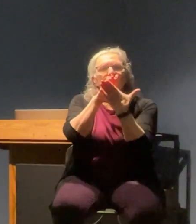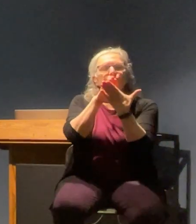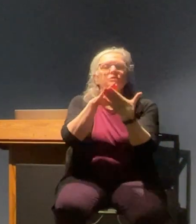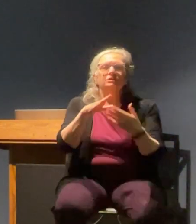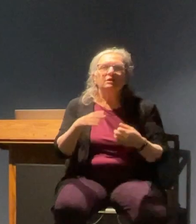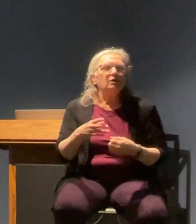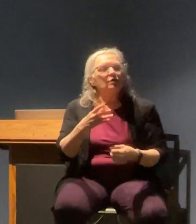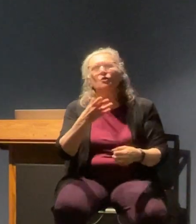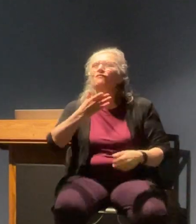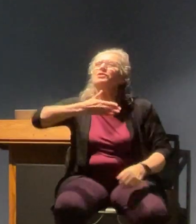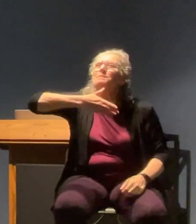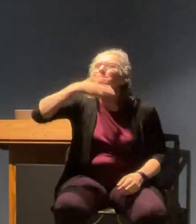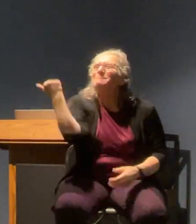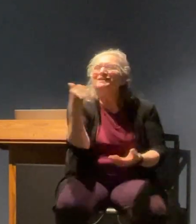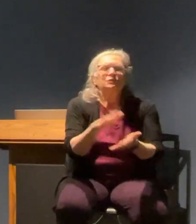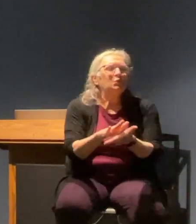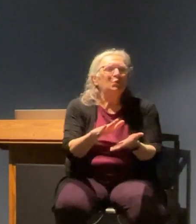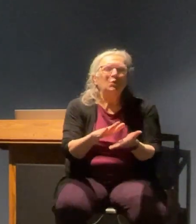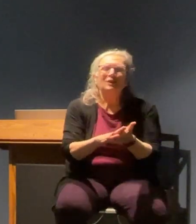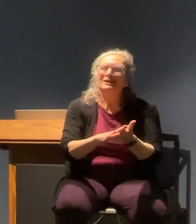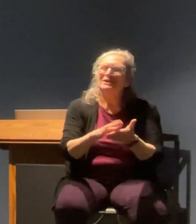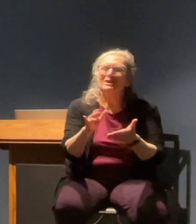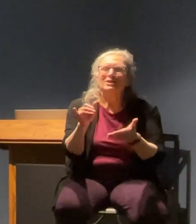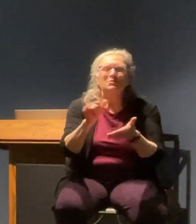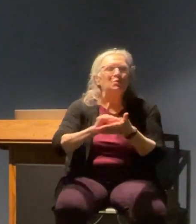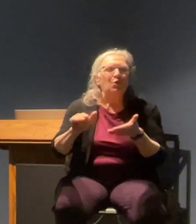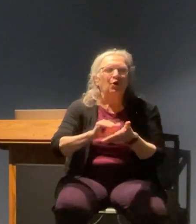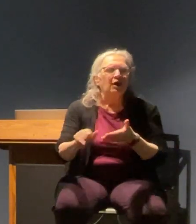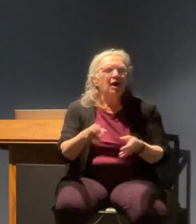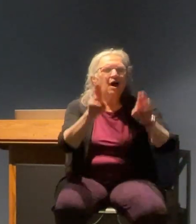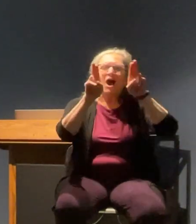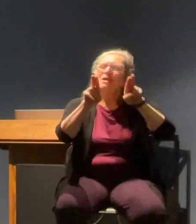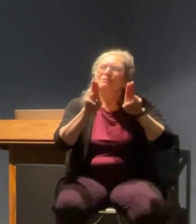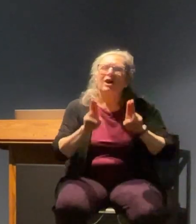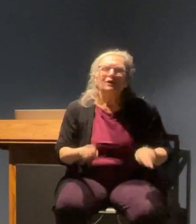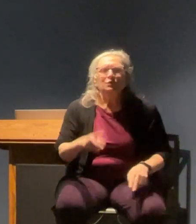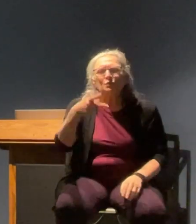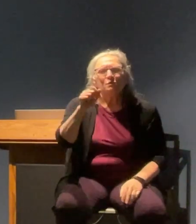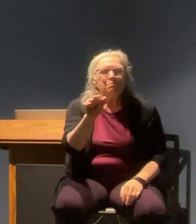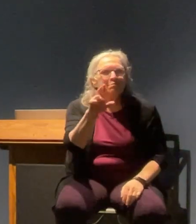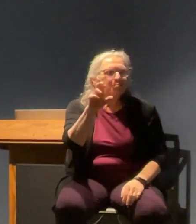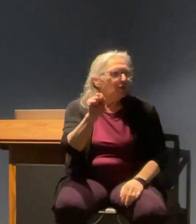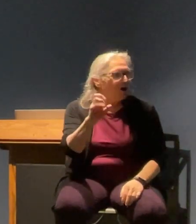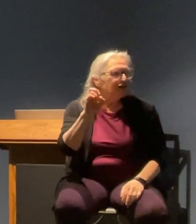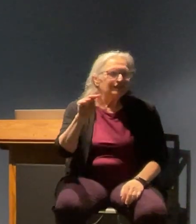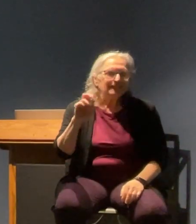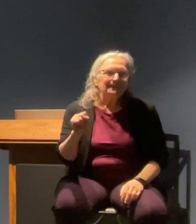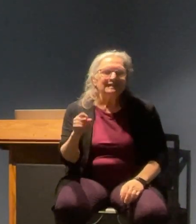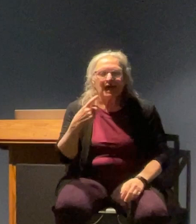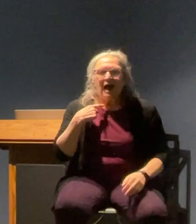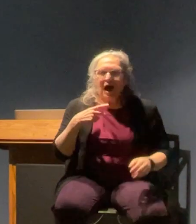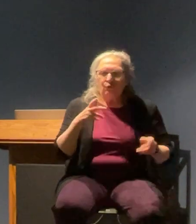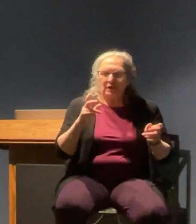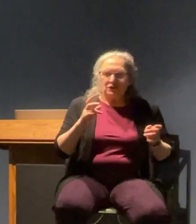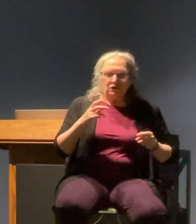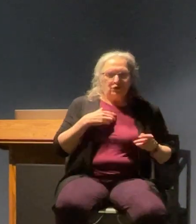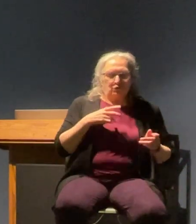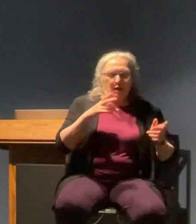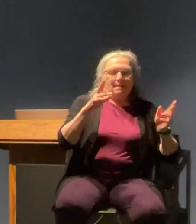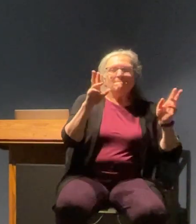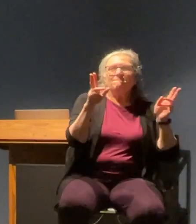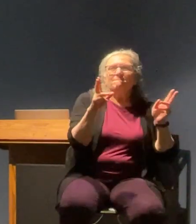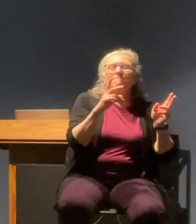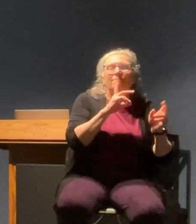the best school in New York. And I applied to Parsons. I wanted to curate basically I wanted to translate my senior thesis